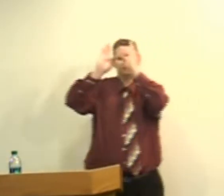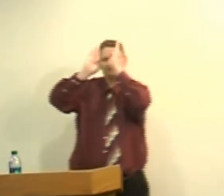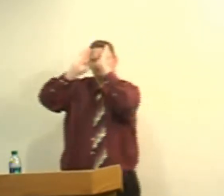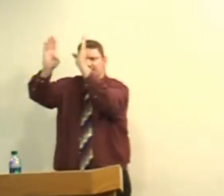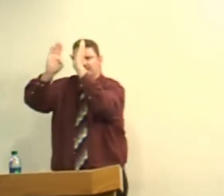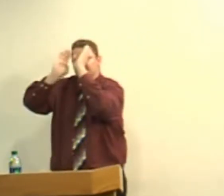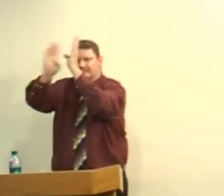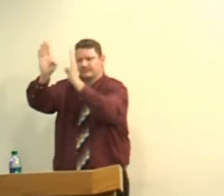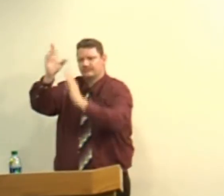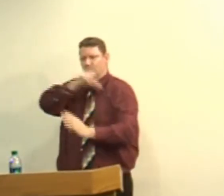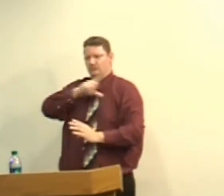it's kind of like,